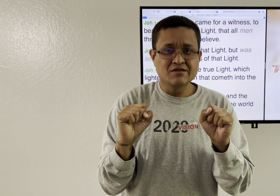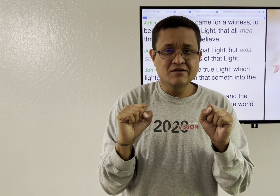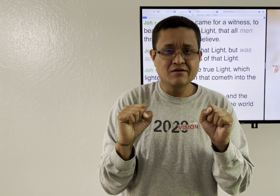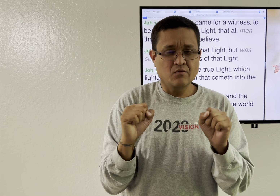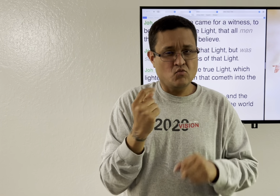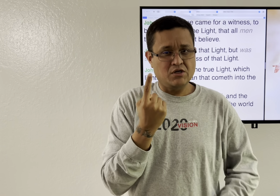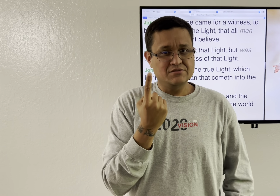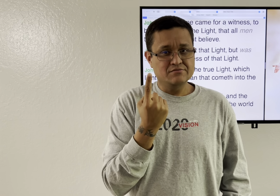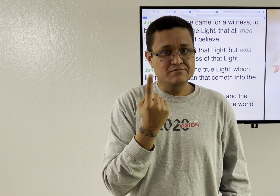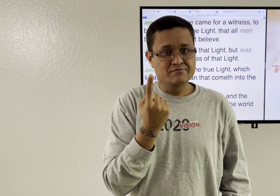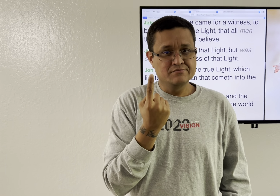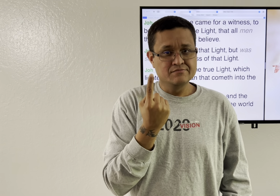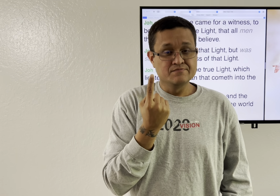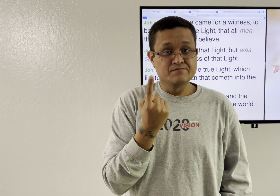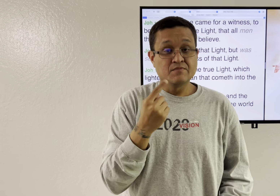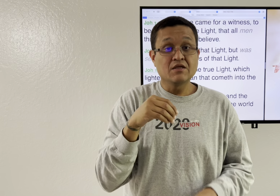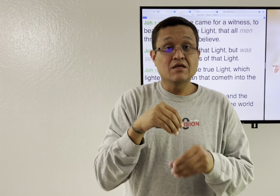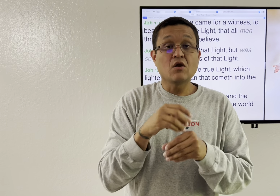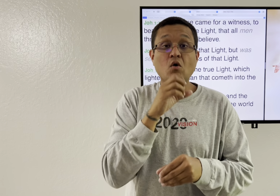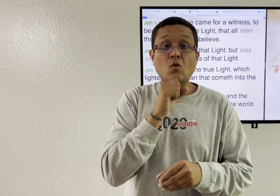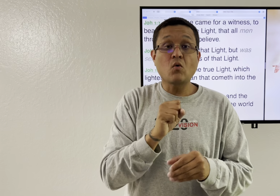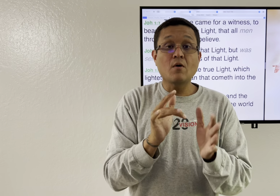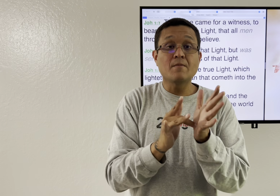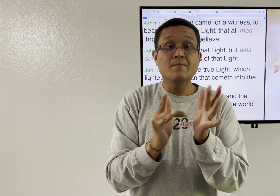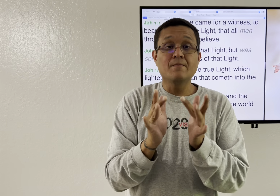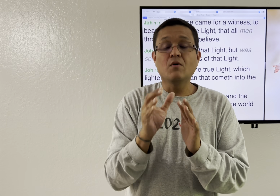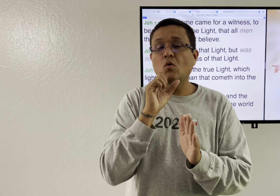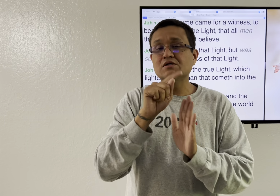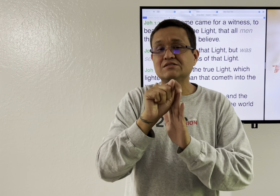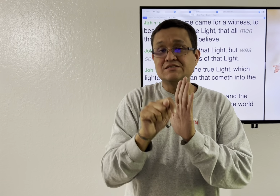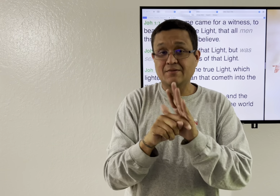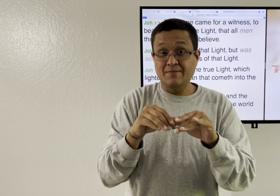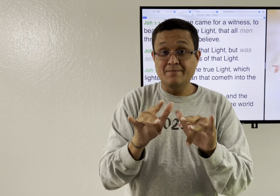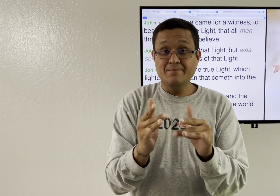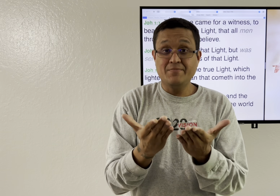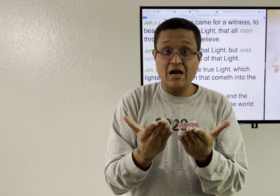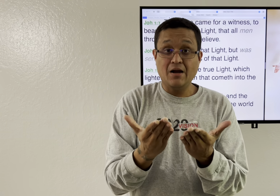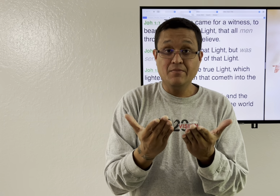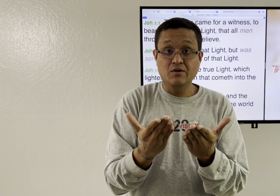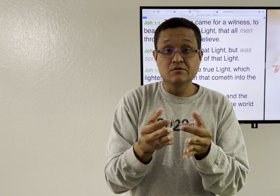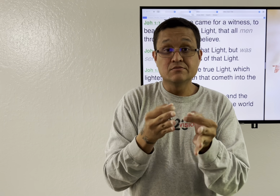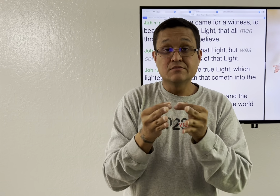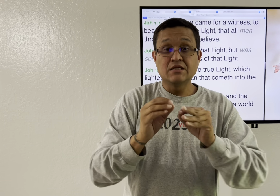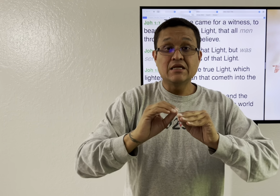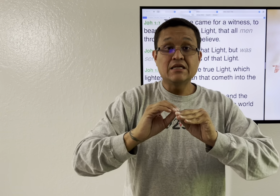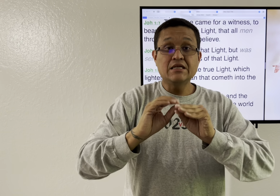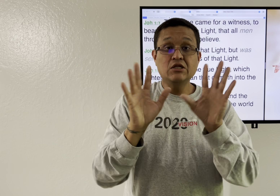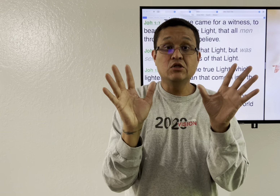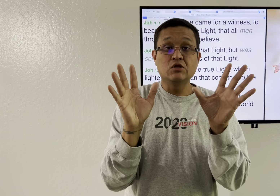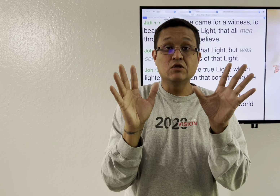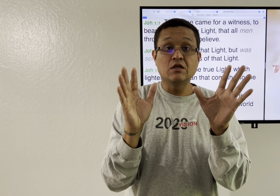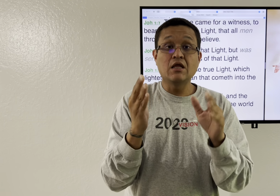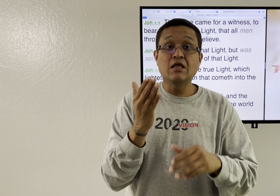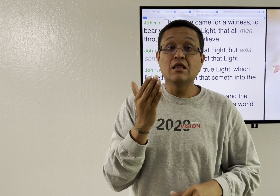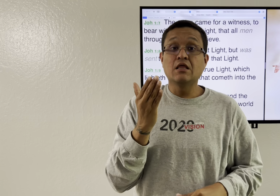How many Saviors do we have? Just one. The Old Testament explains clearly.